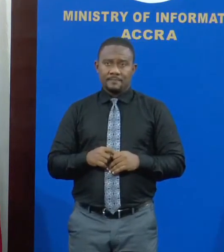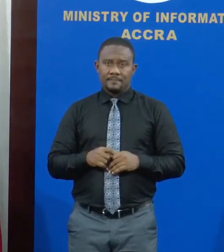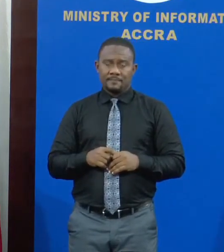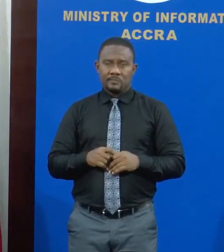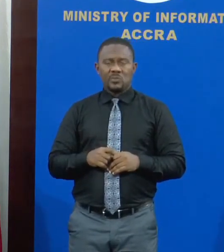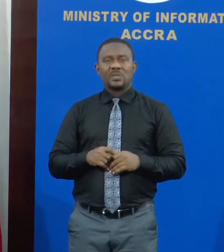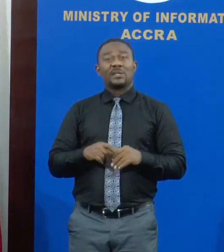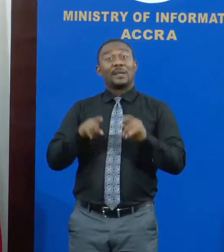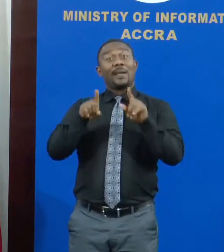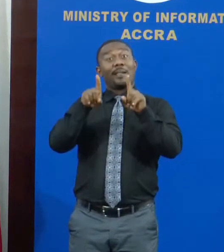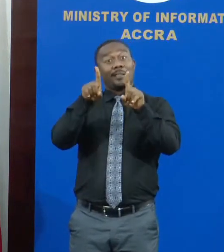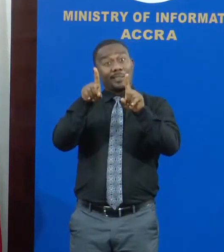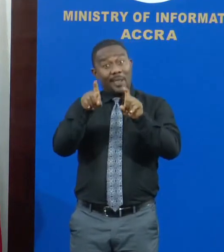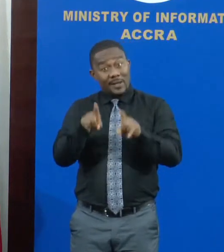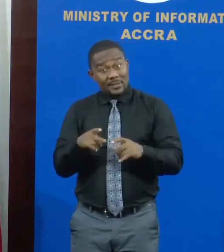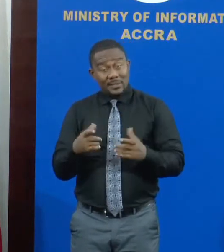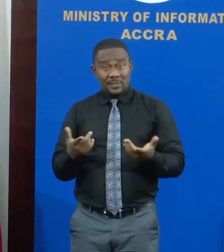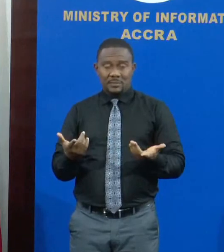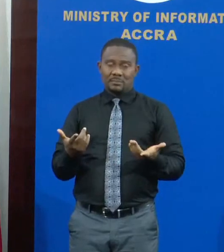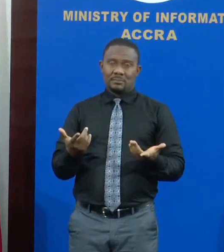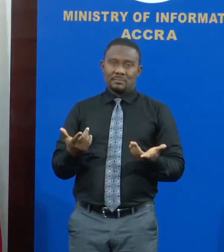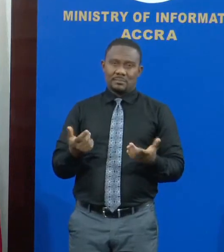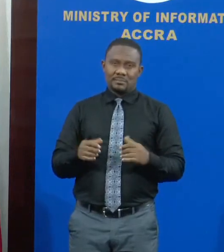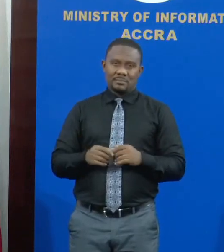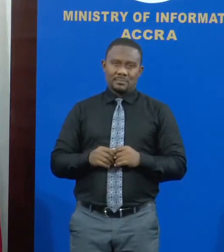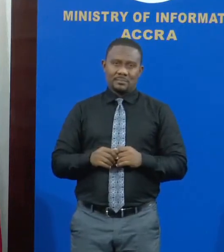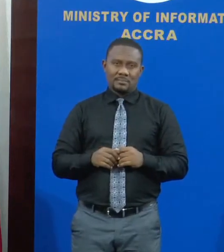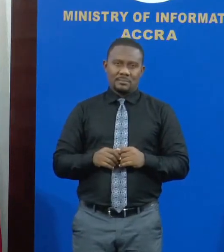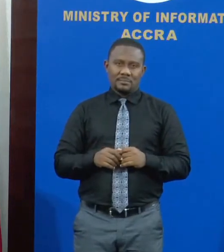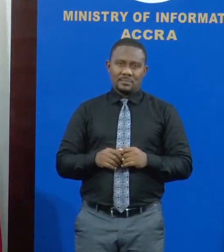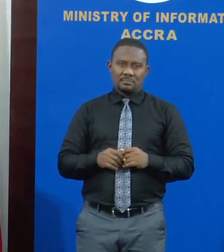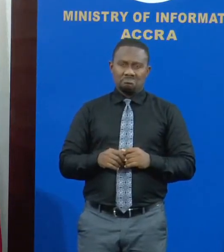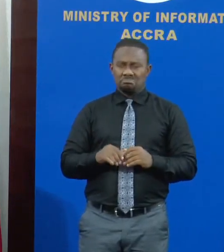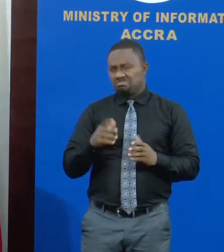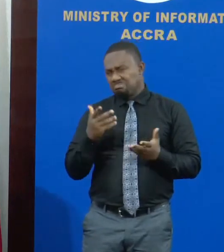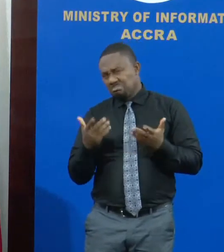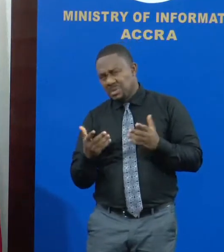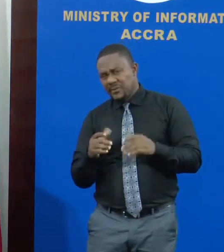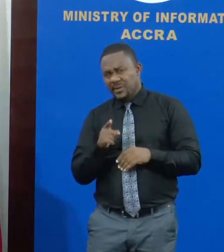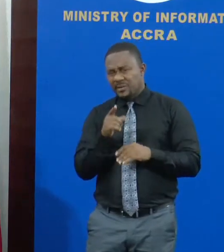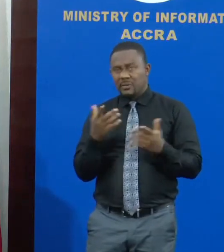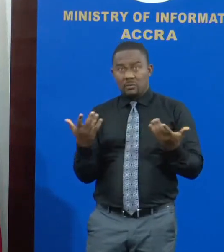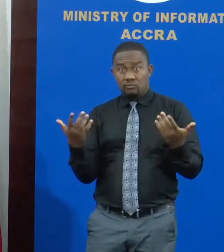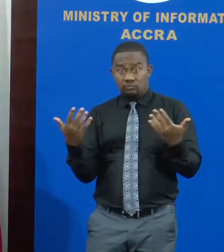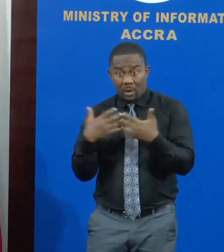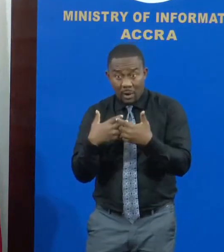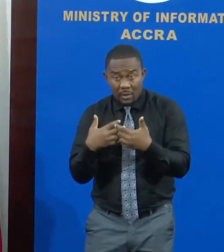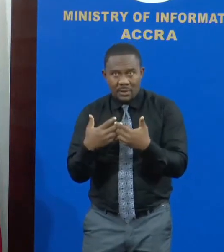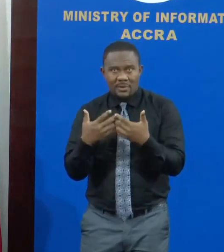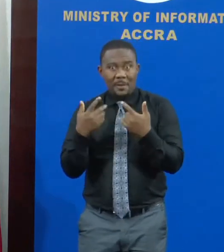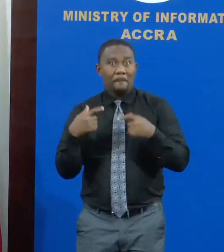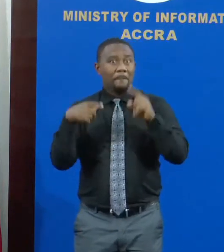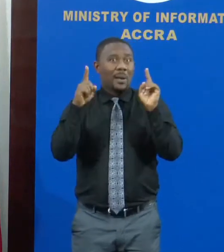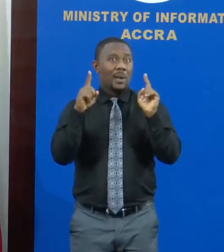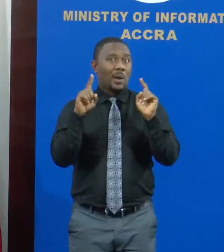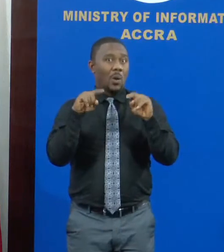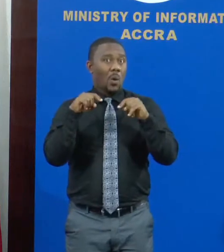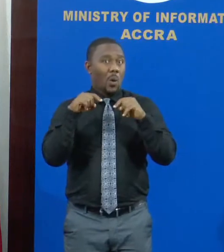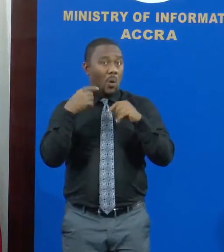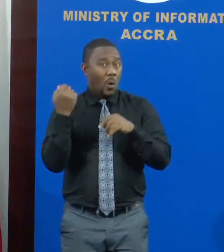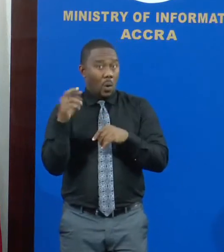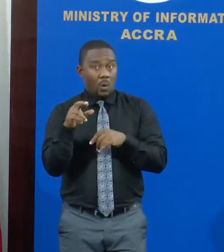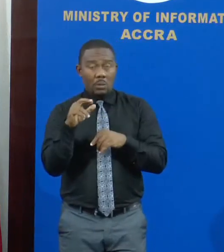text messages or emails about whether your merger has been successful or not. But